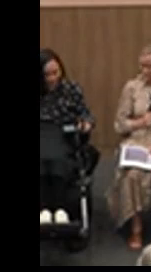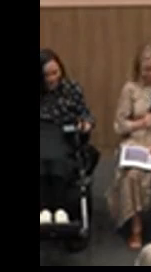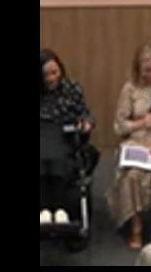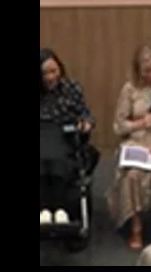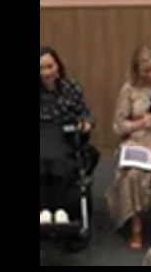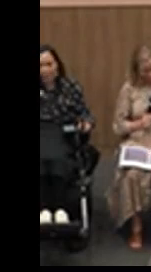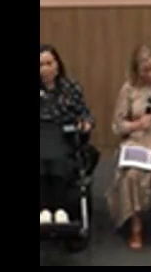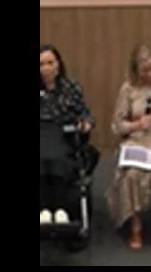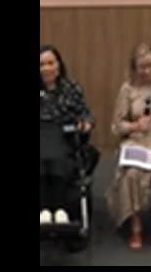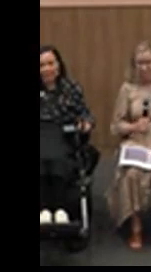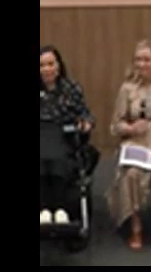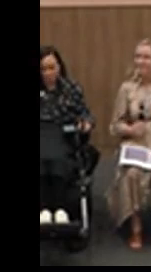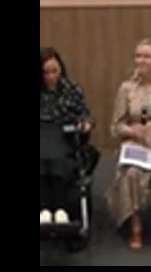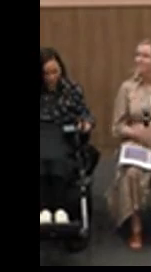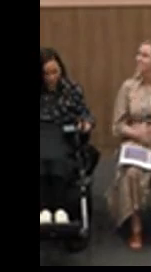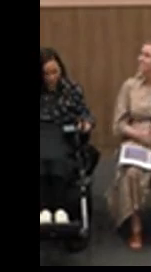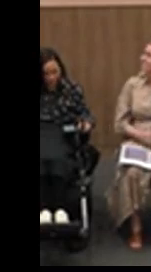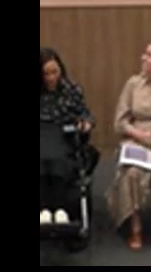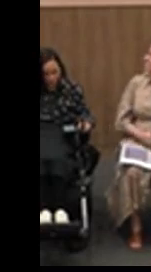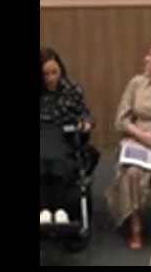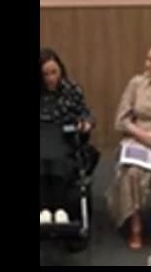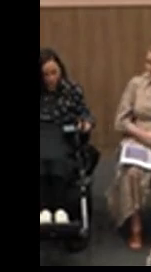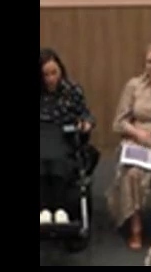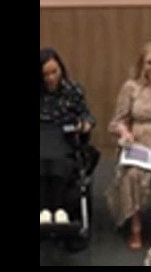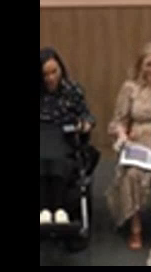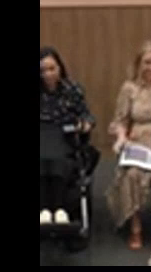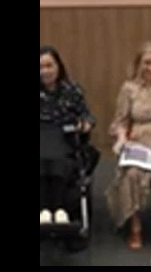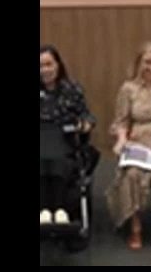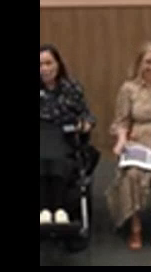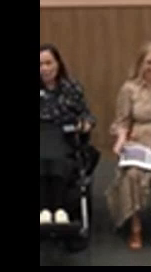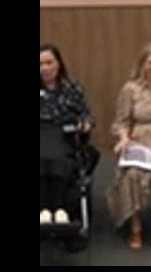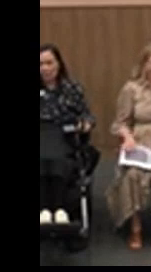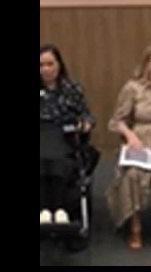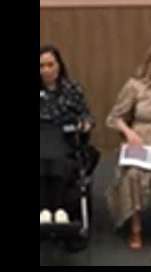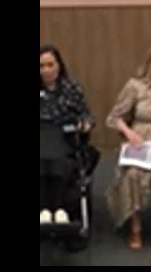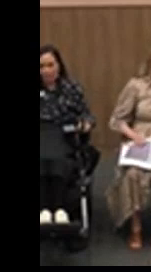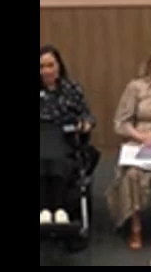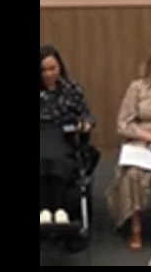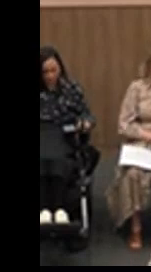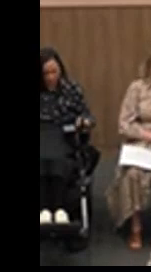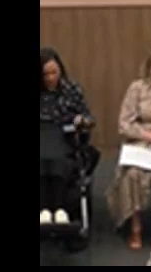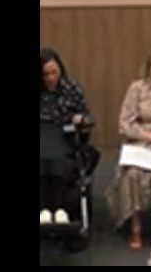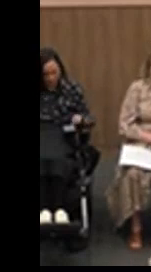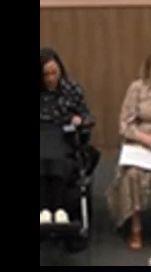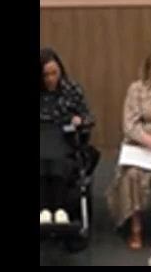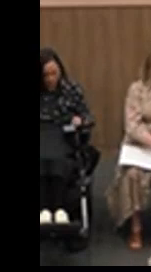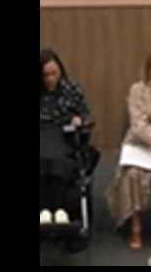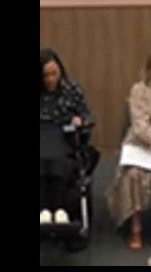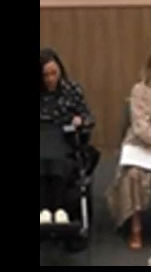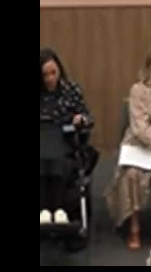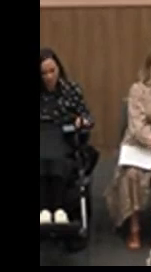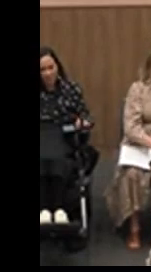Thanks, Steph. We will now briefly touch on the 3 guides within the hospital stay